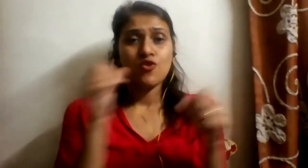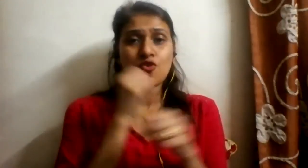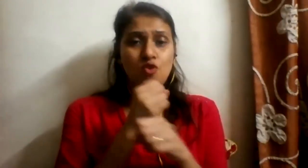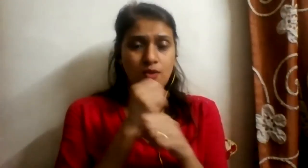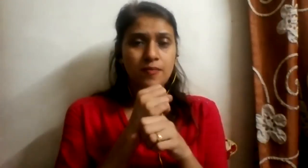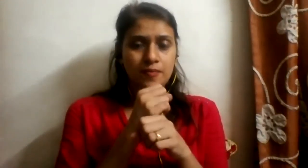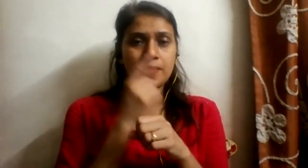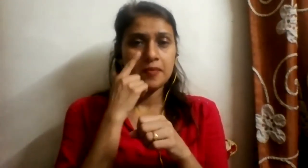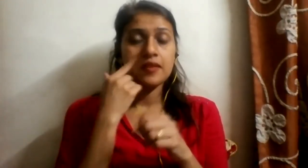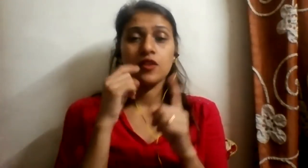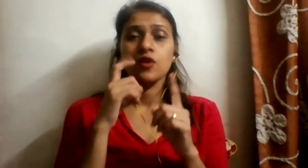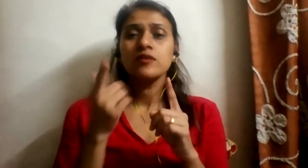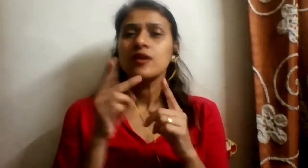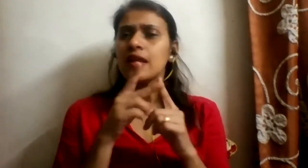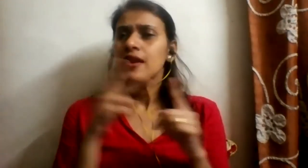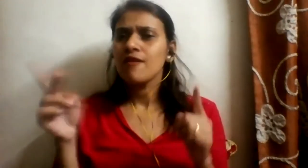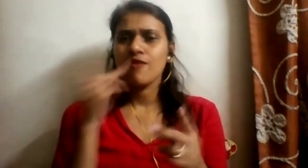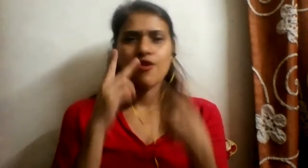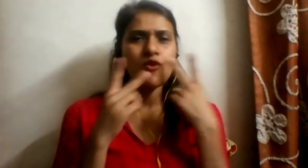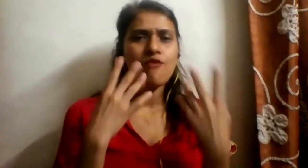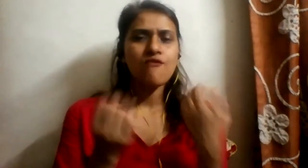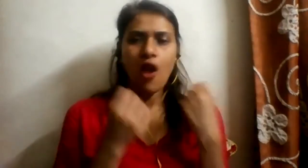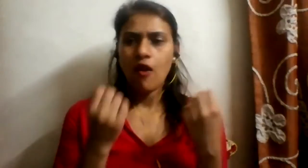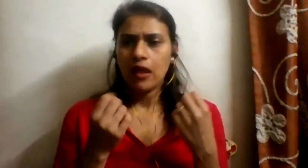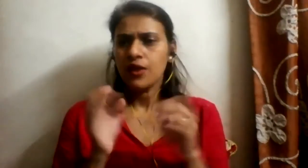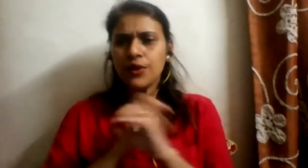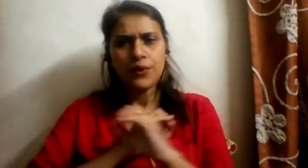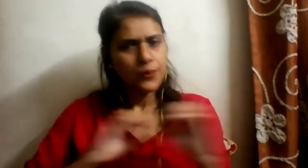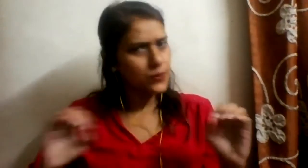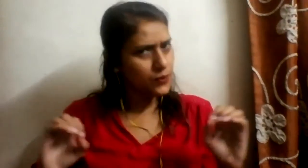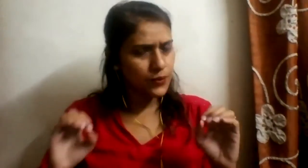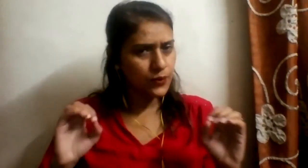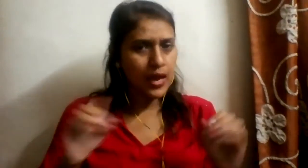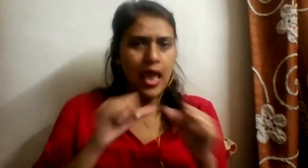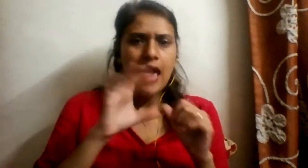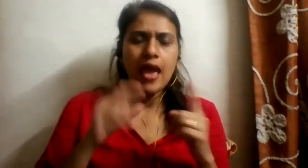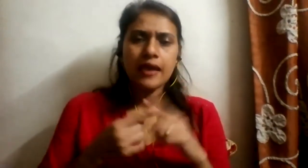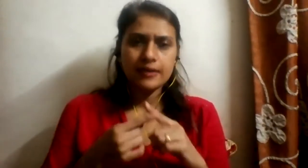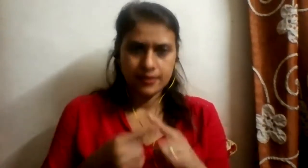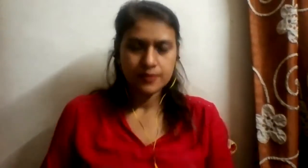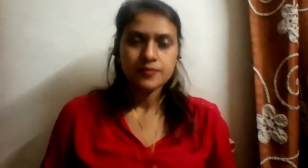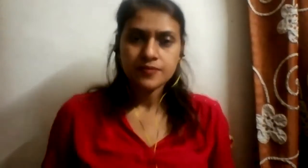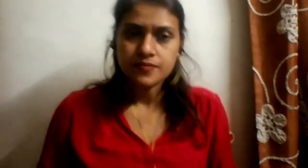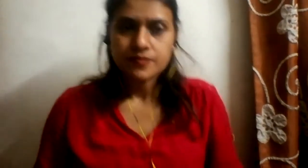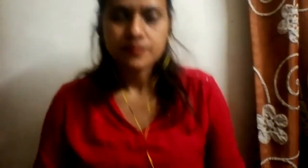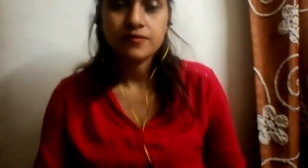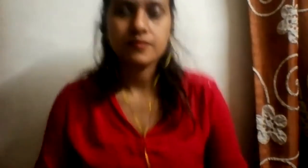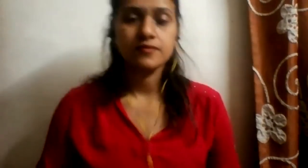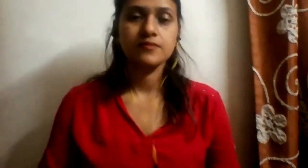So various, you will find in none of the other act, the government is